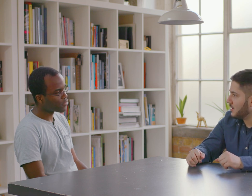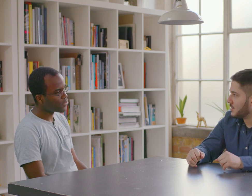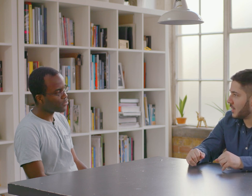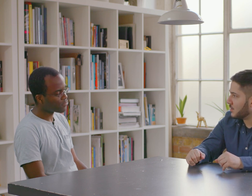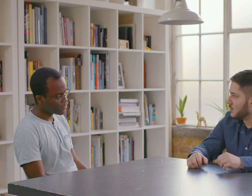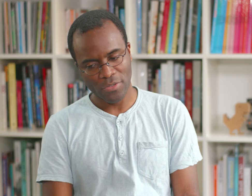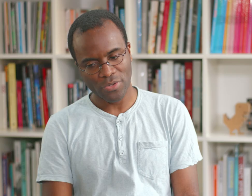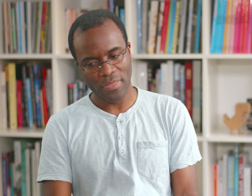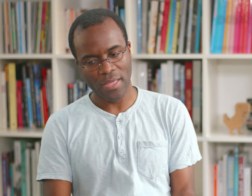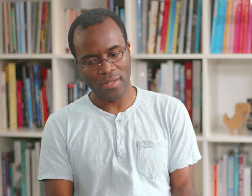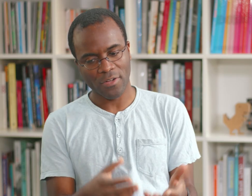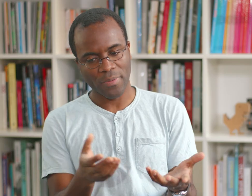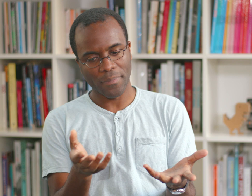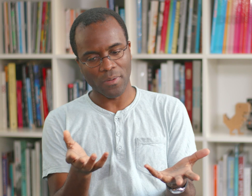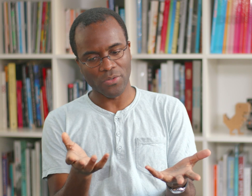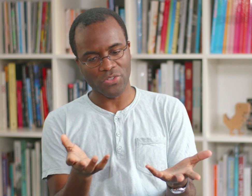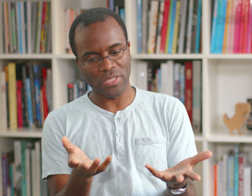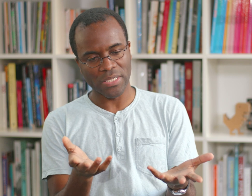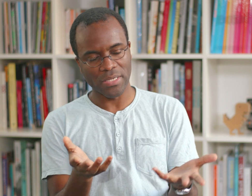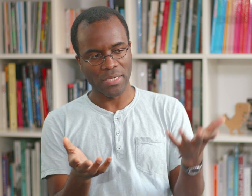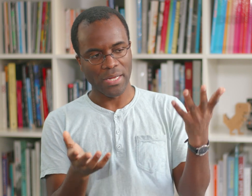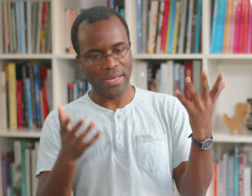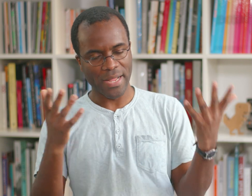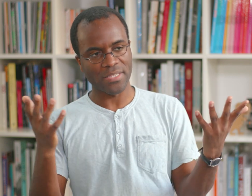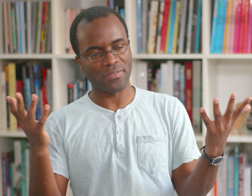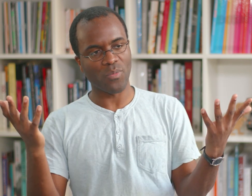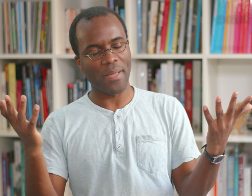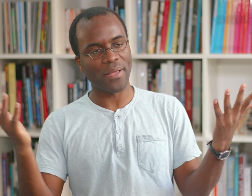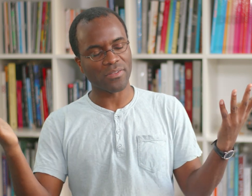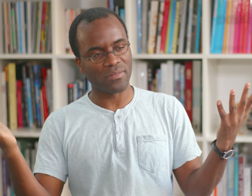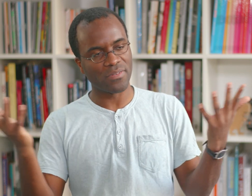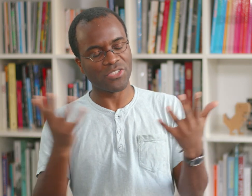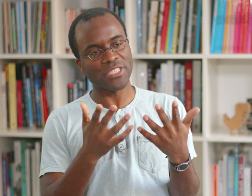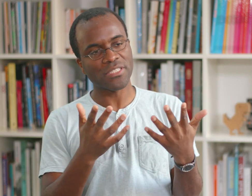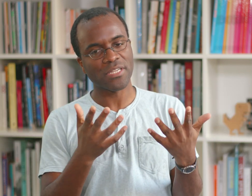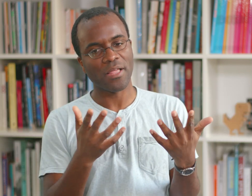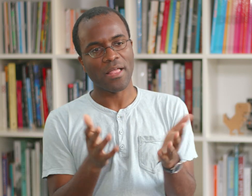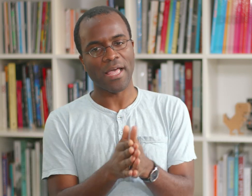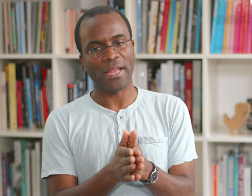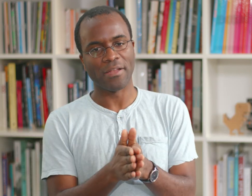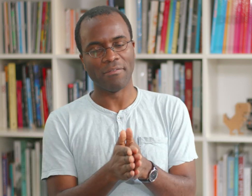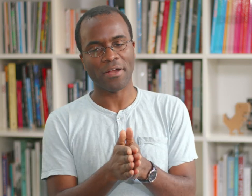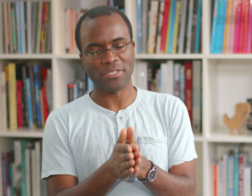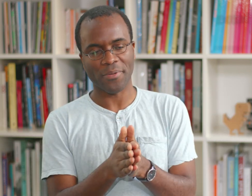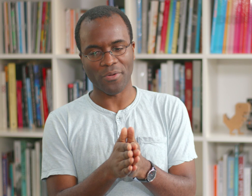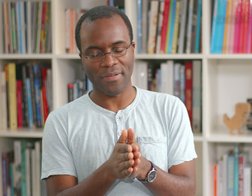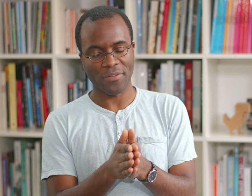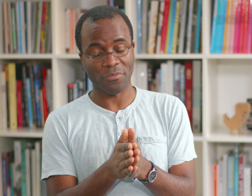scandal so i think a lot of people see native and web as converging and a very long time ago i found this